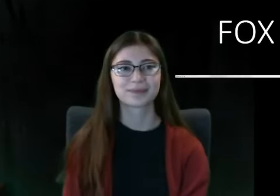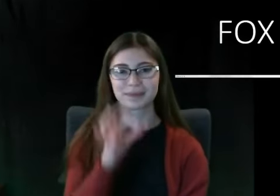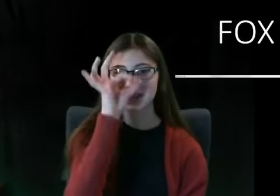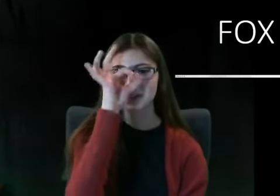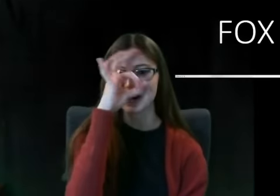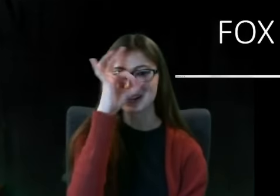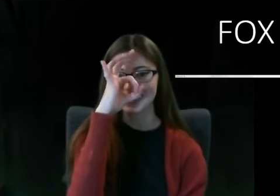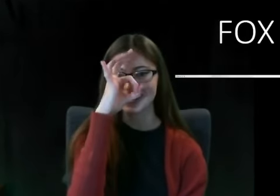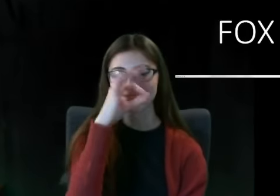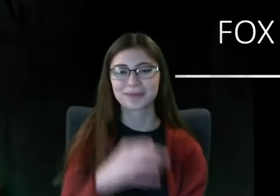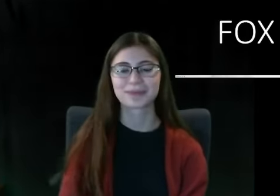Fox.